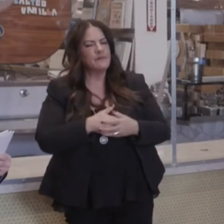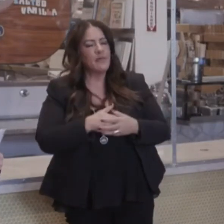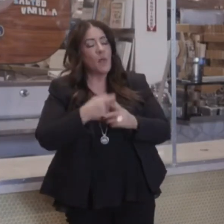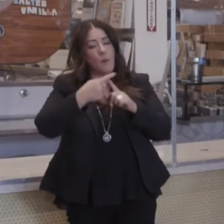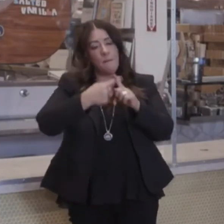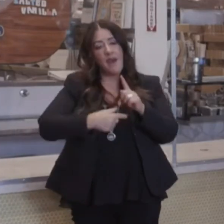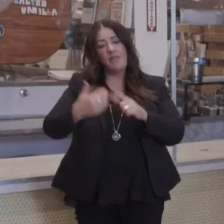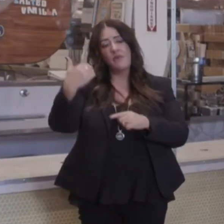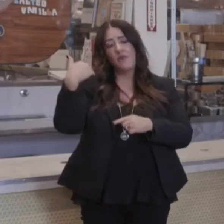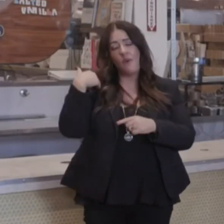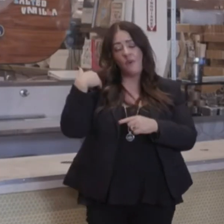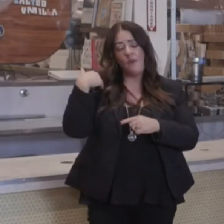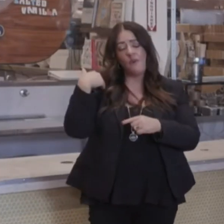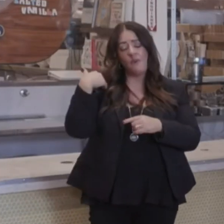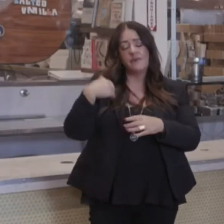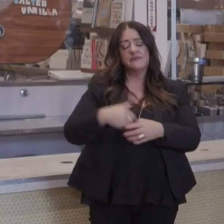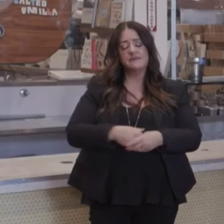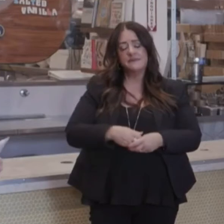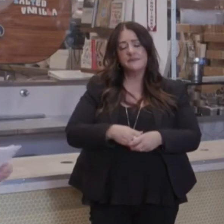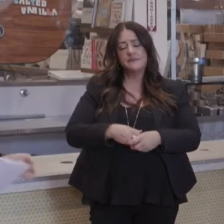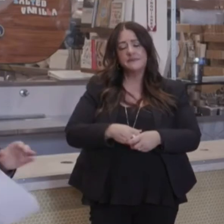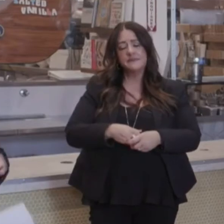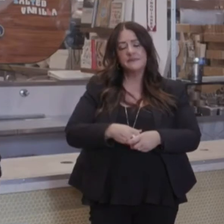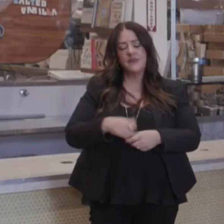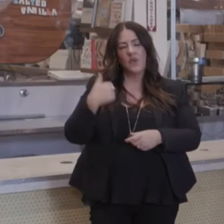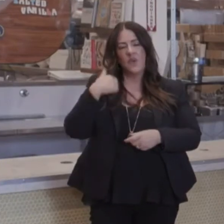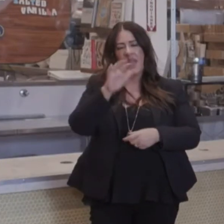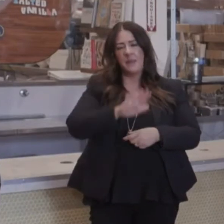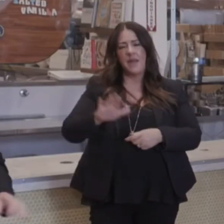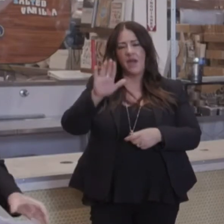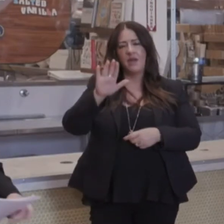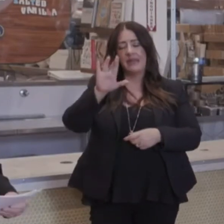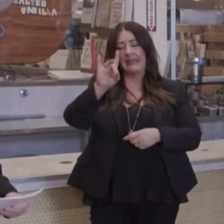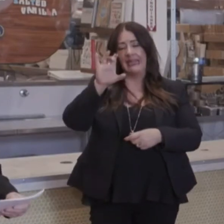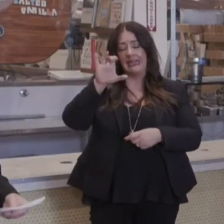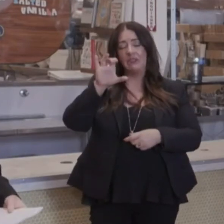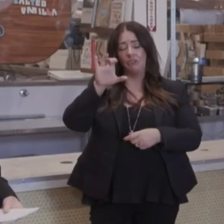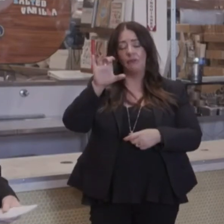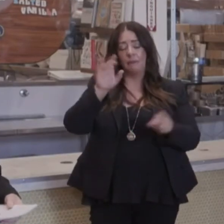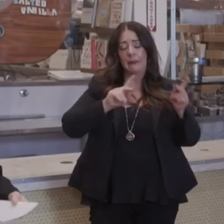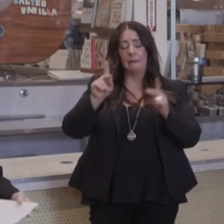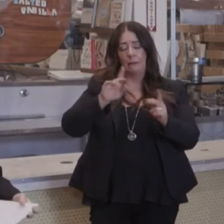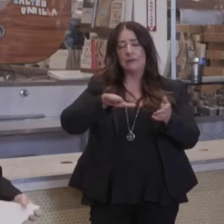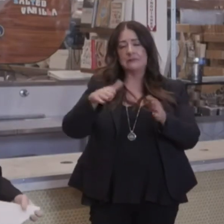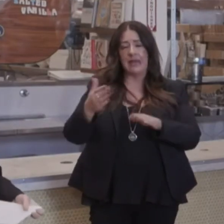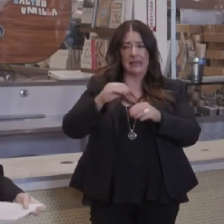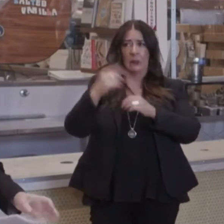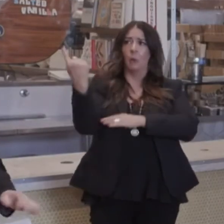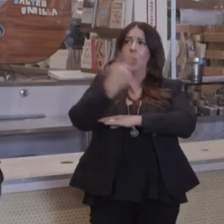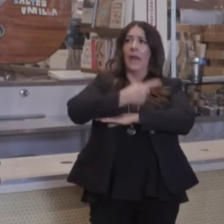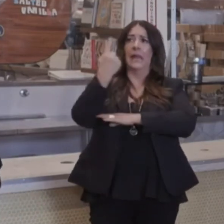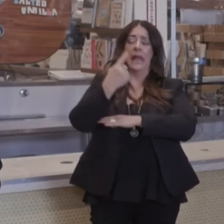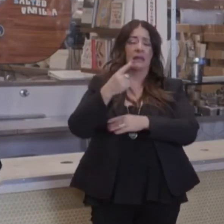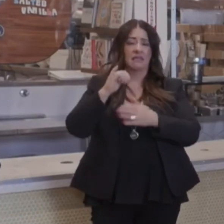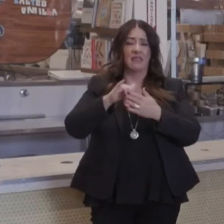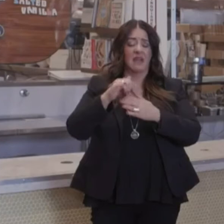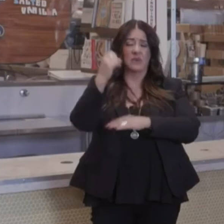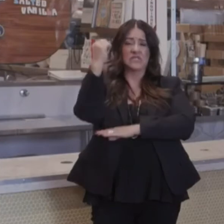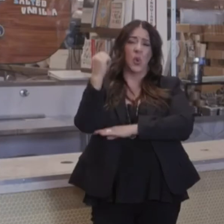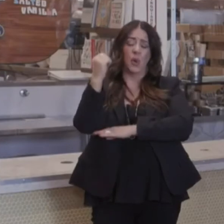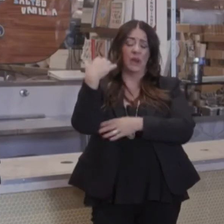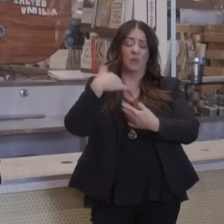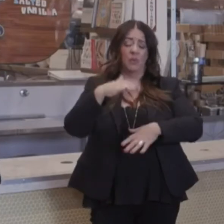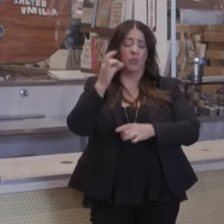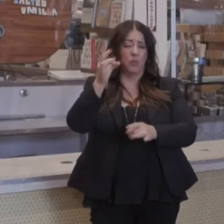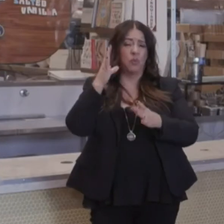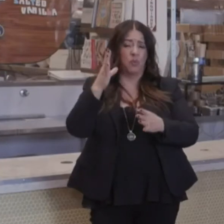month ago yesterday, we had just shy of 800 deaths reported. It was the highest single-day number of deaths in the state's history since